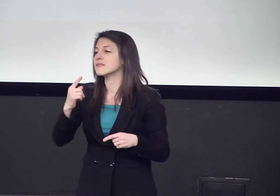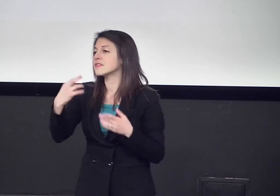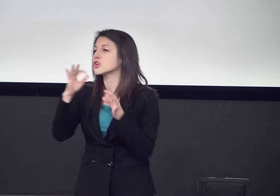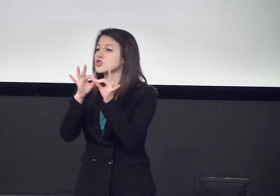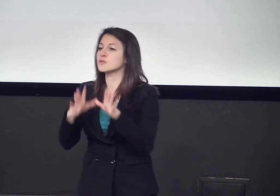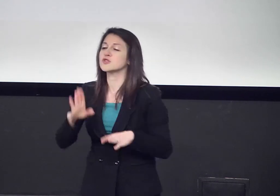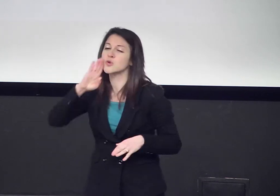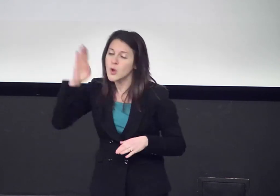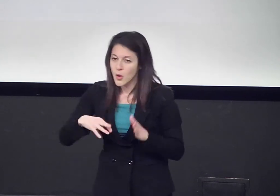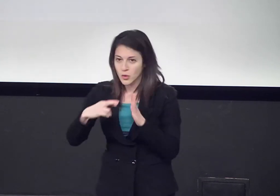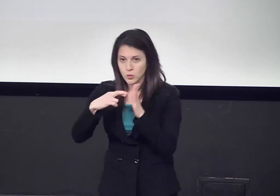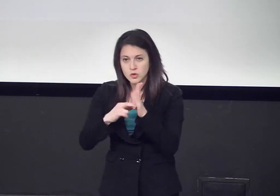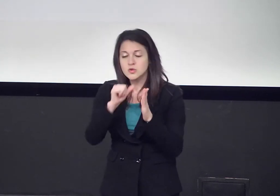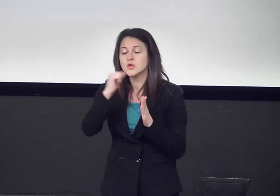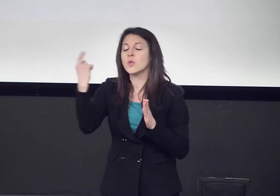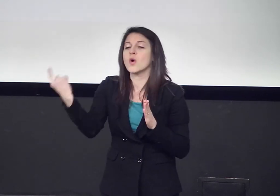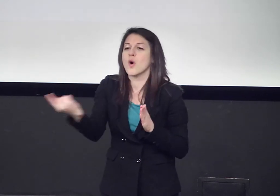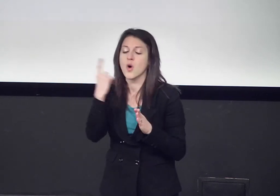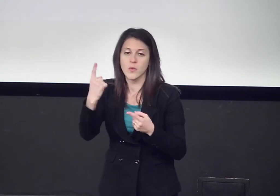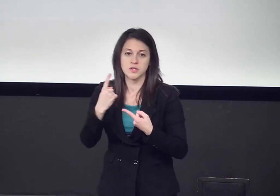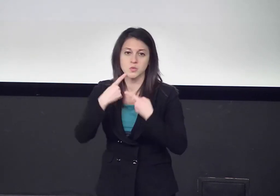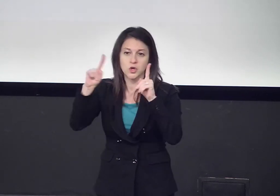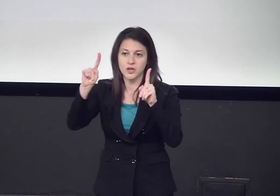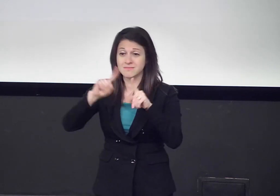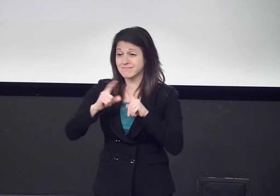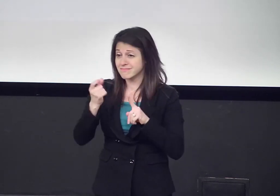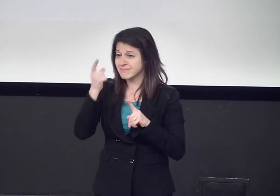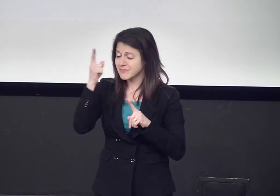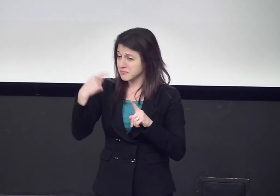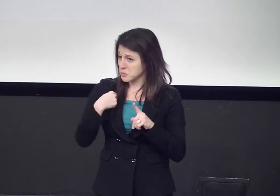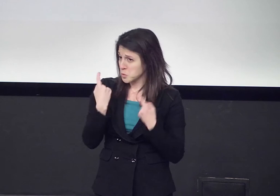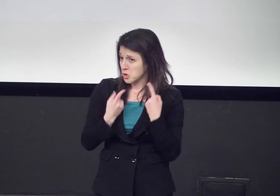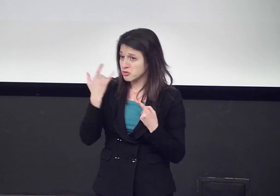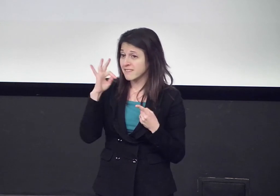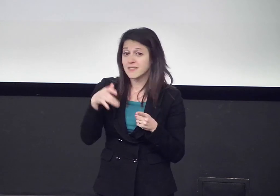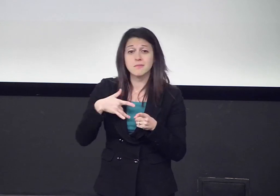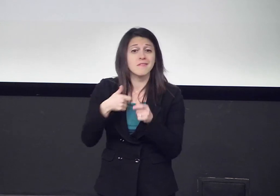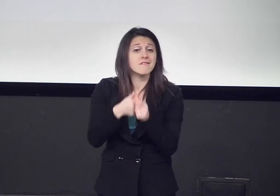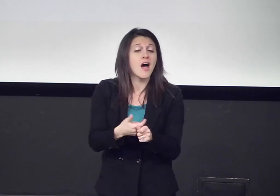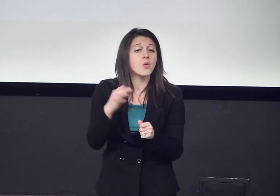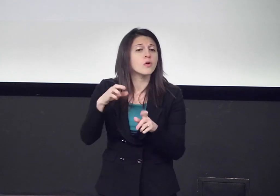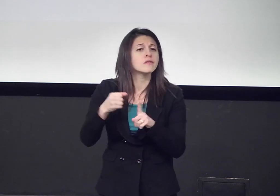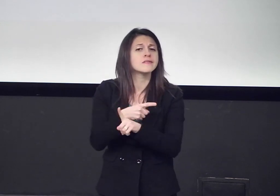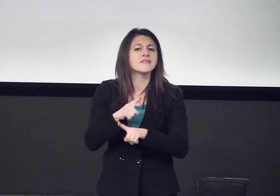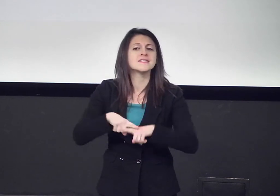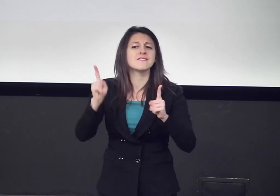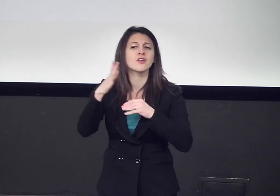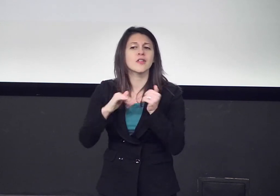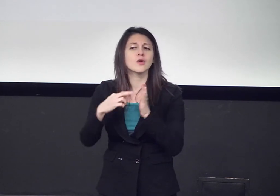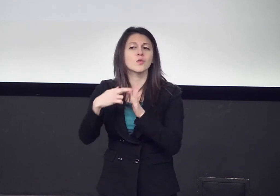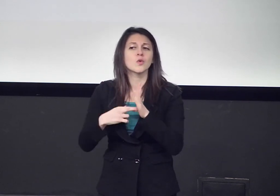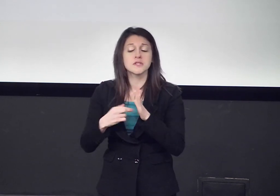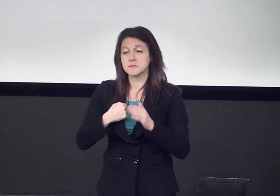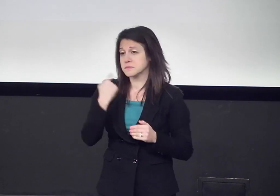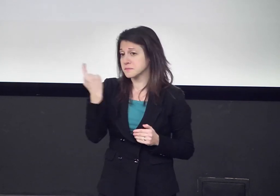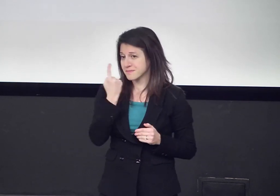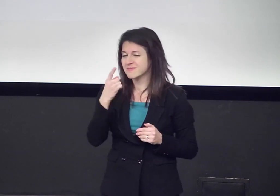So even though the interpreters know that these rules are not effective, that they don't always work or aren't necessarily appropriate,